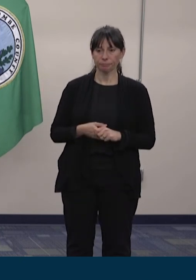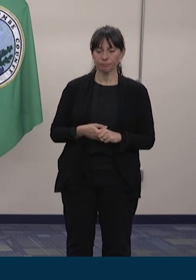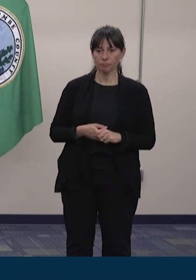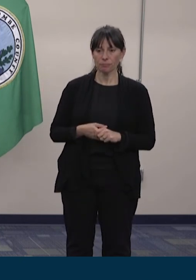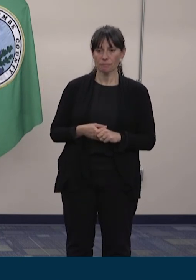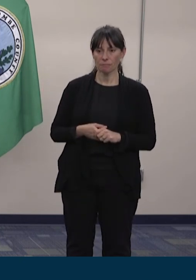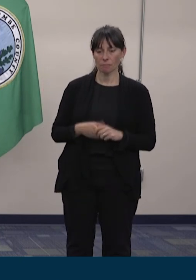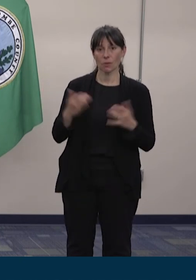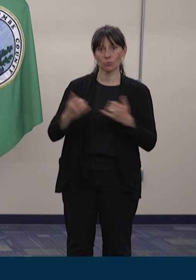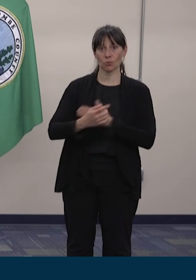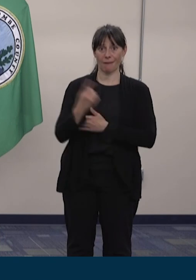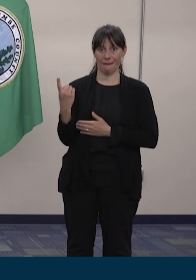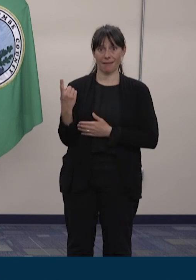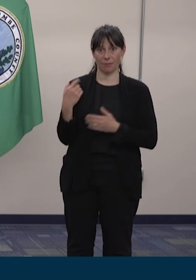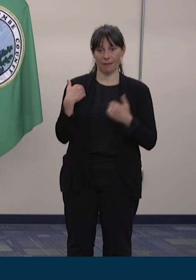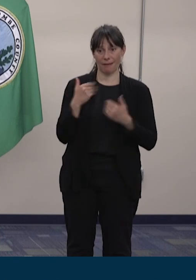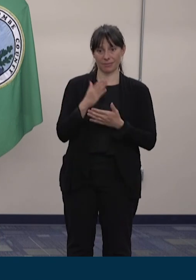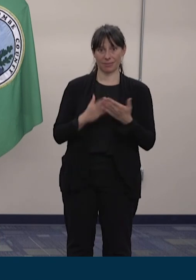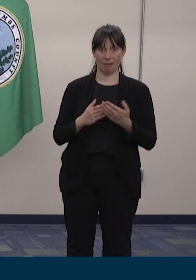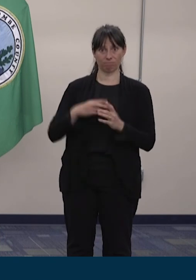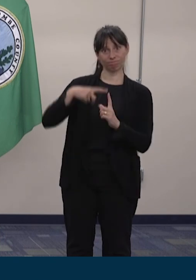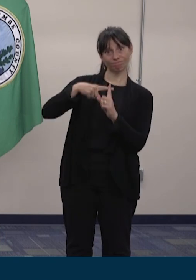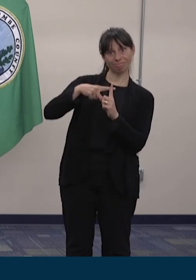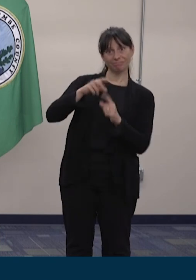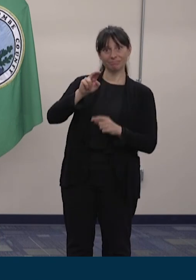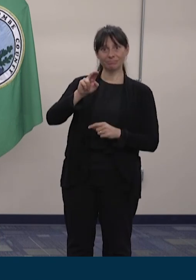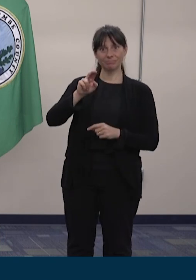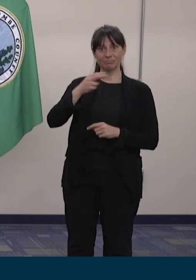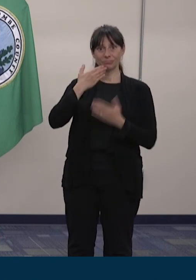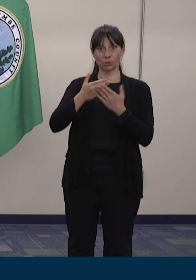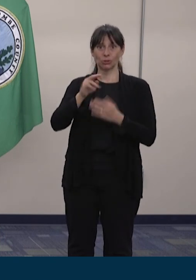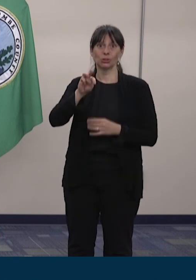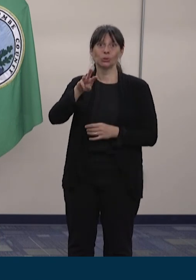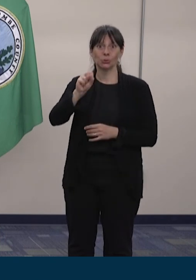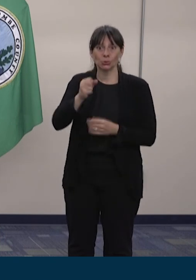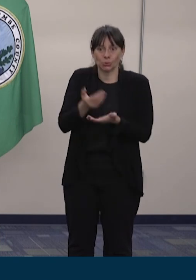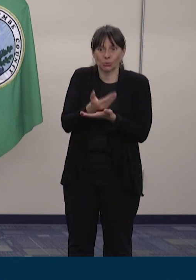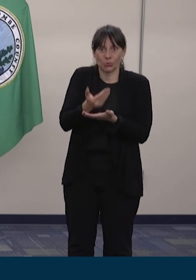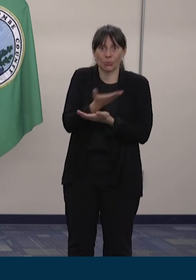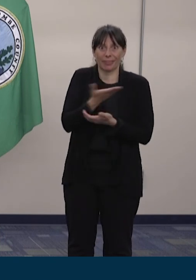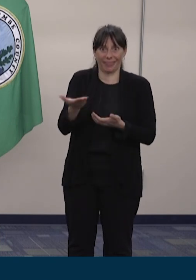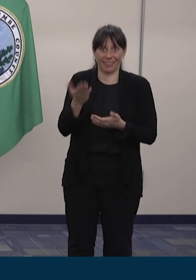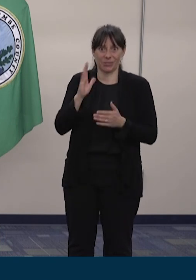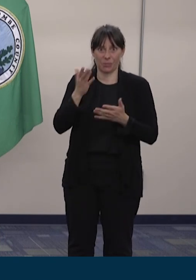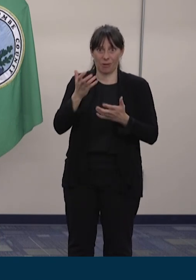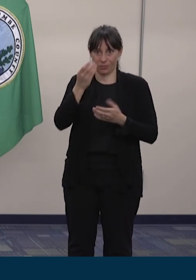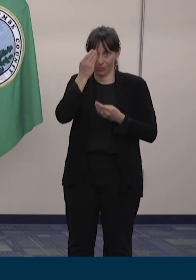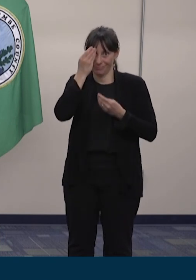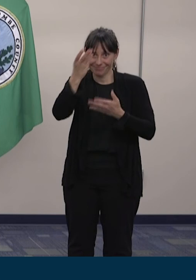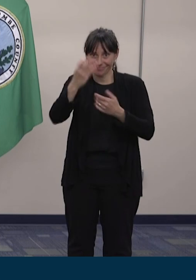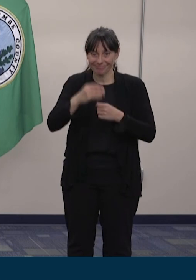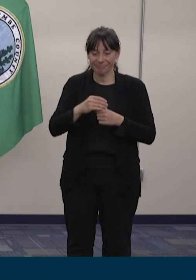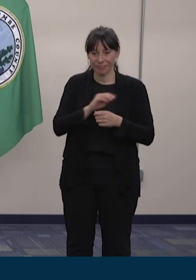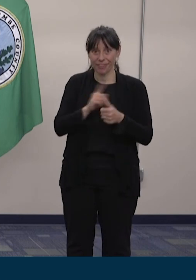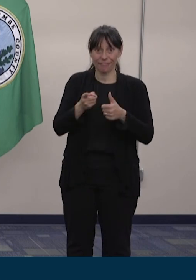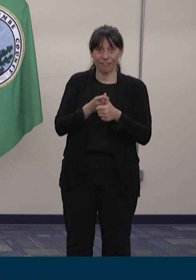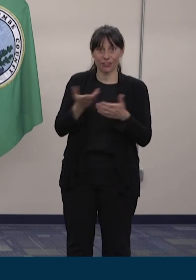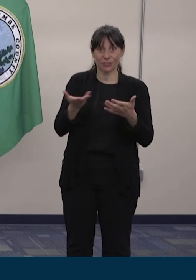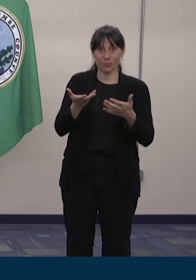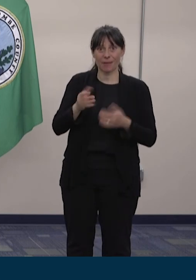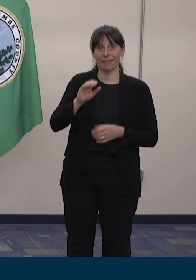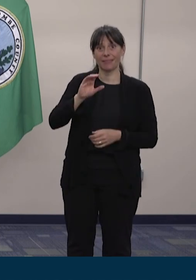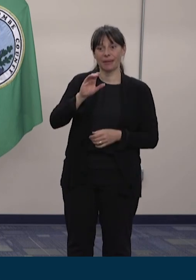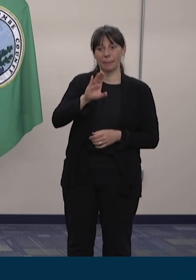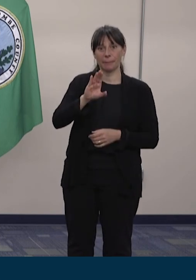Tenemos new and exciting nuevos developments to share with you. actualizaciones que queremos compartir con The ustedes. first Lo primero is the Buncombe es el County condado de COVID-19 Buncombe